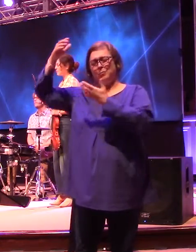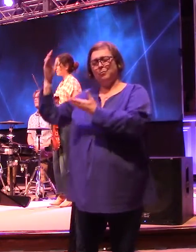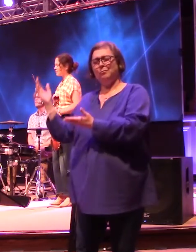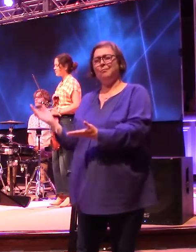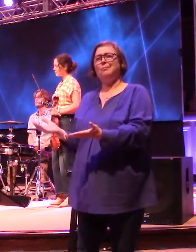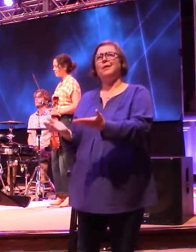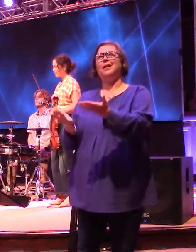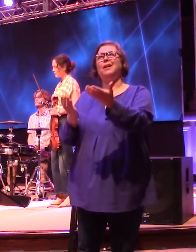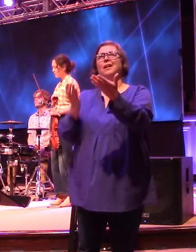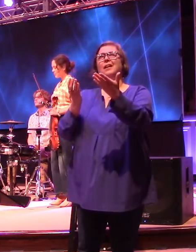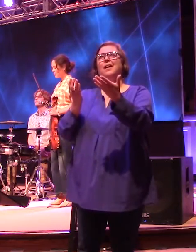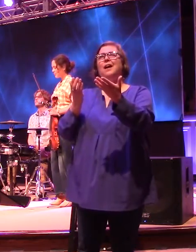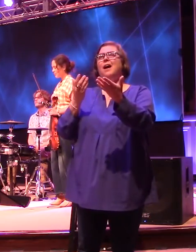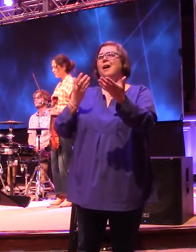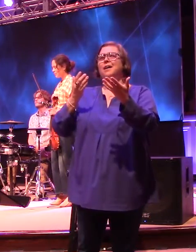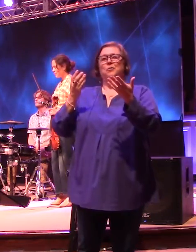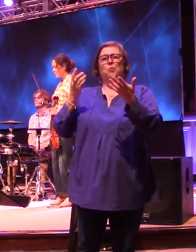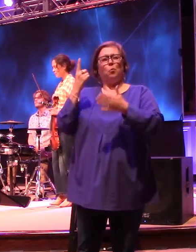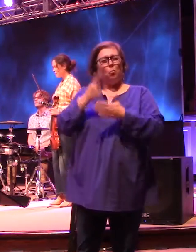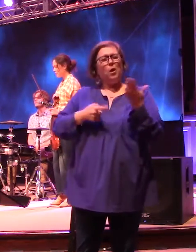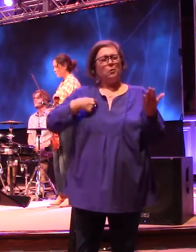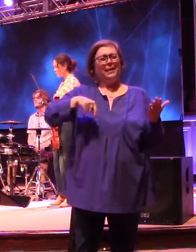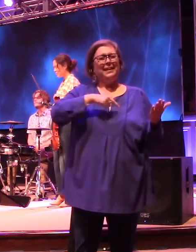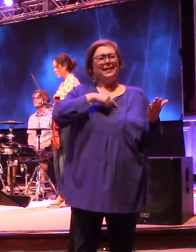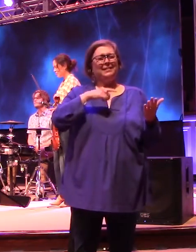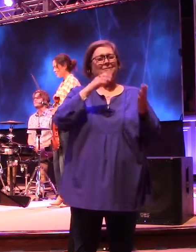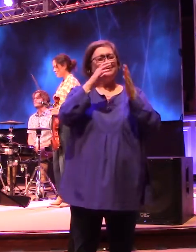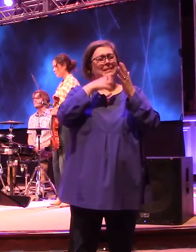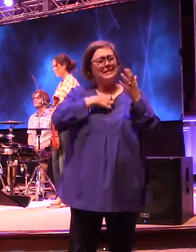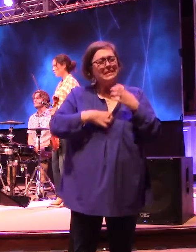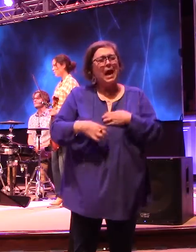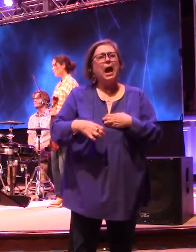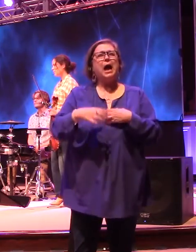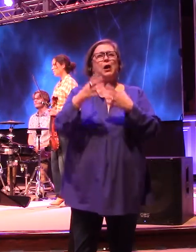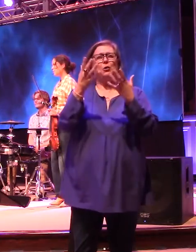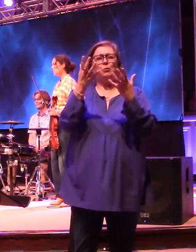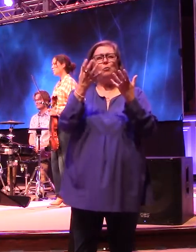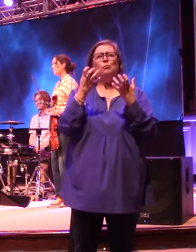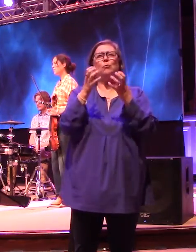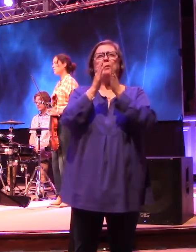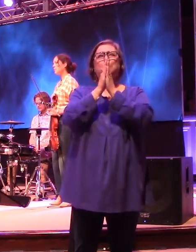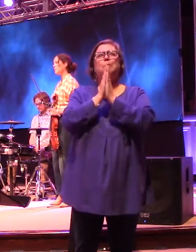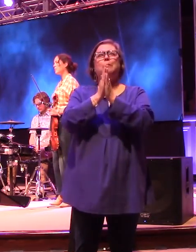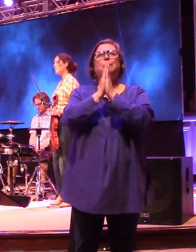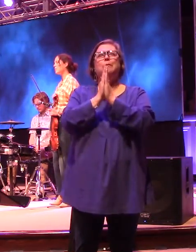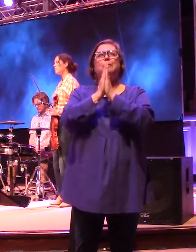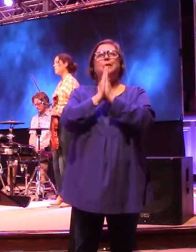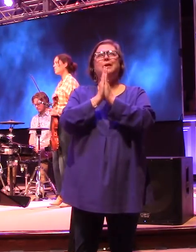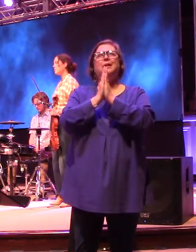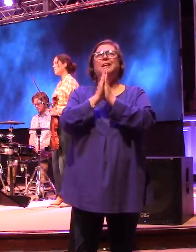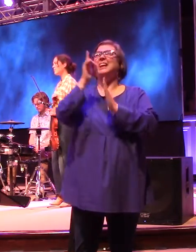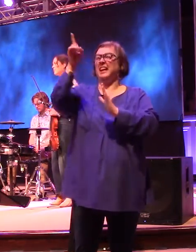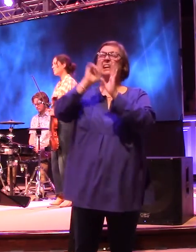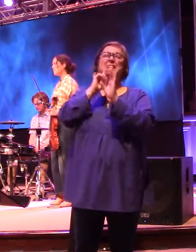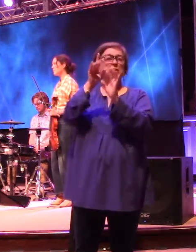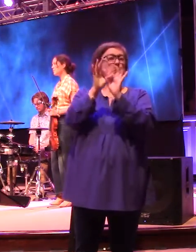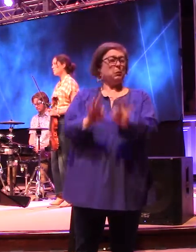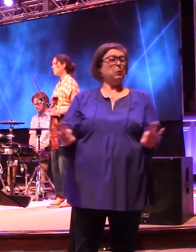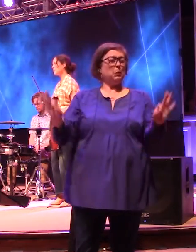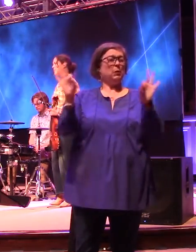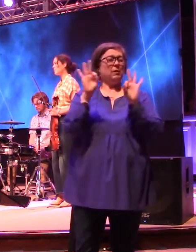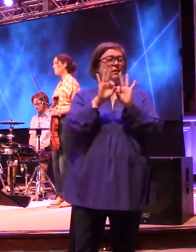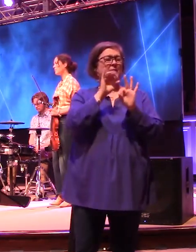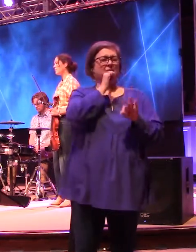Praying for the new heavens and the new earth. and is worthy, not just in that